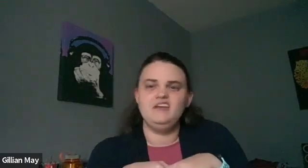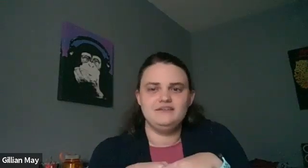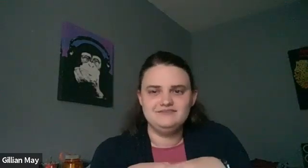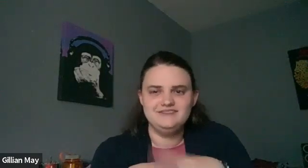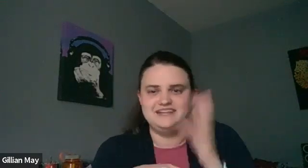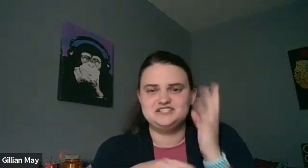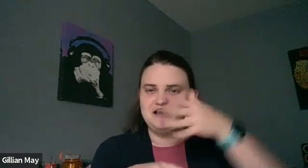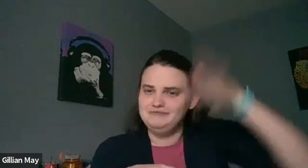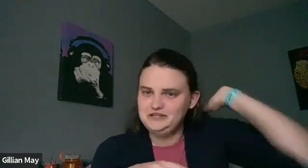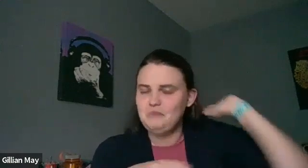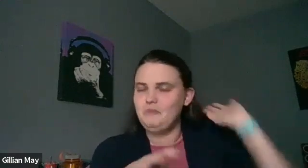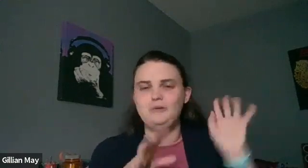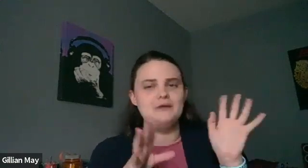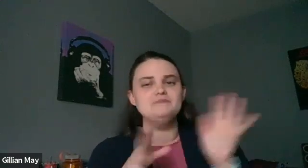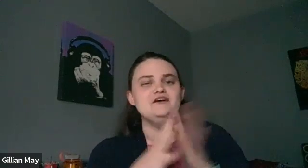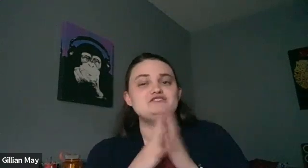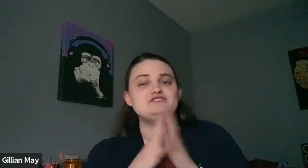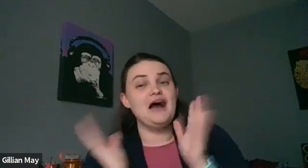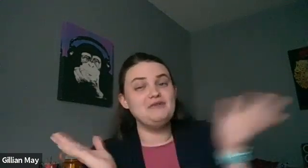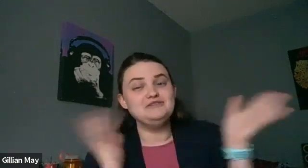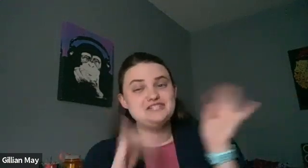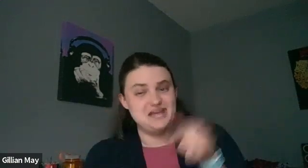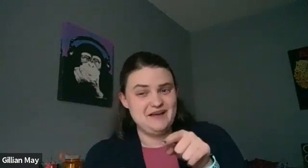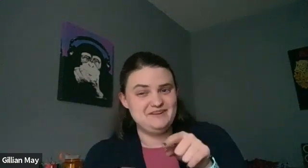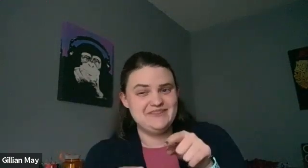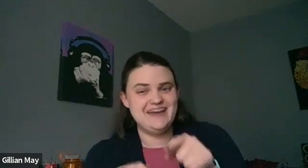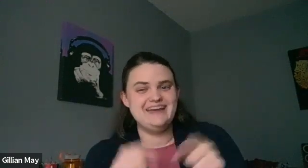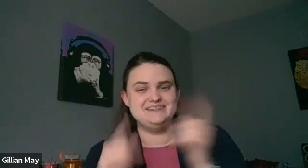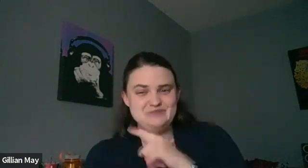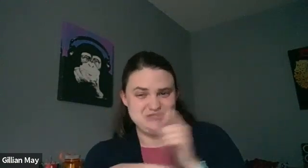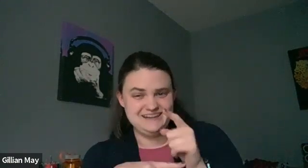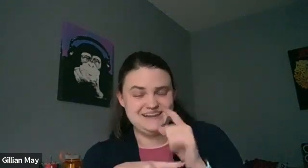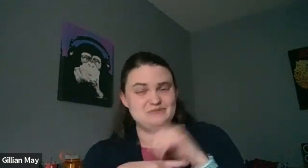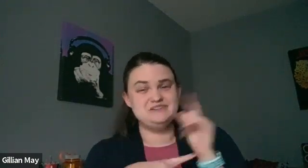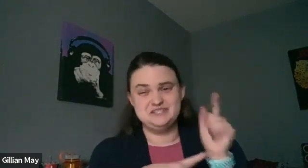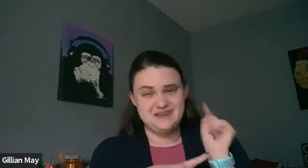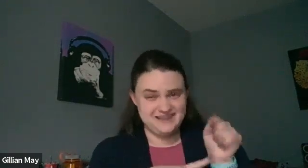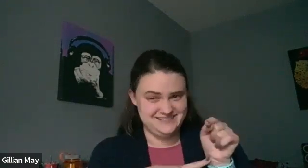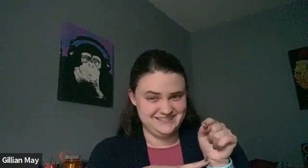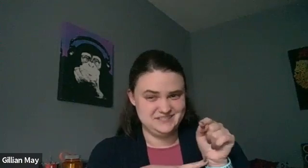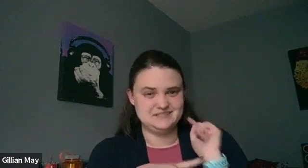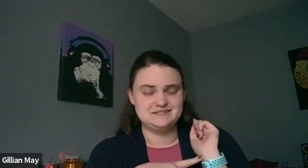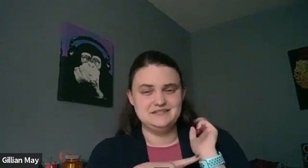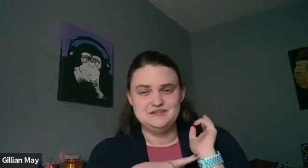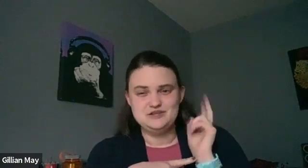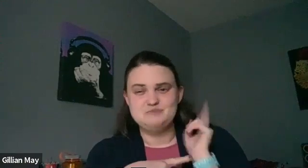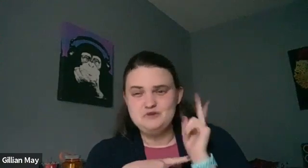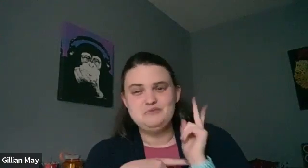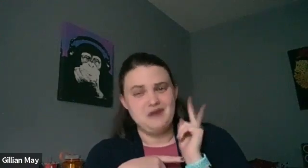and it just kind of, went away. So I will check back on that and double check, as well as gymnastics, because those both were not